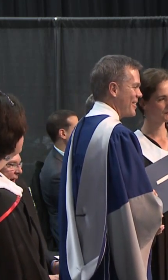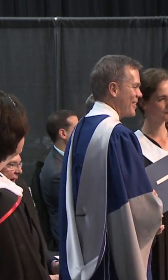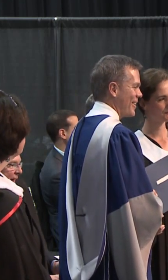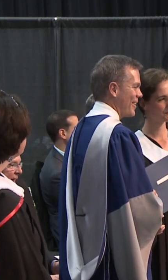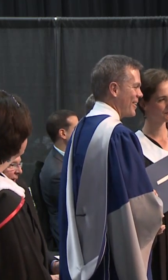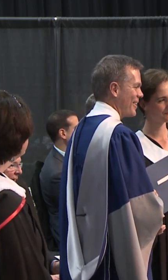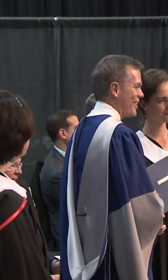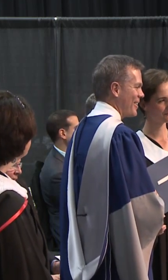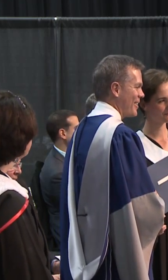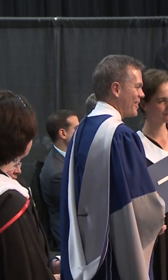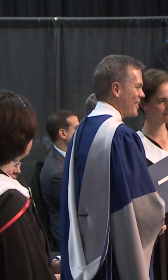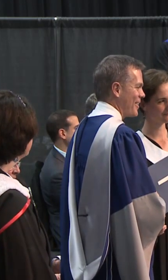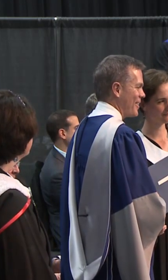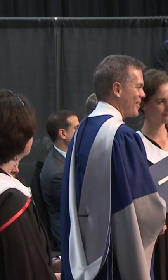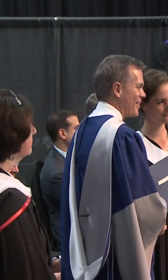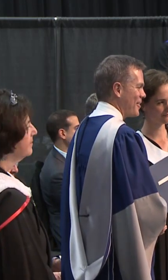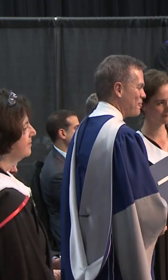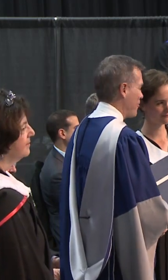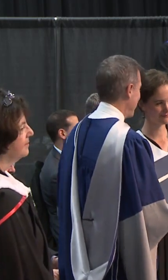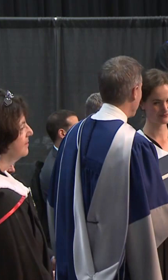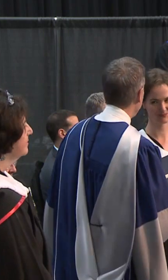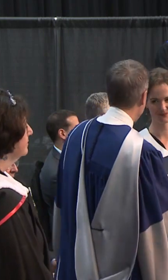You just want to get